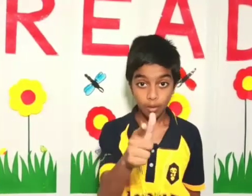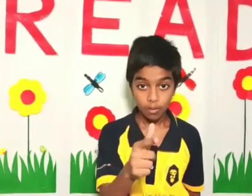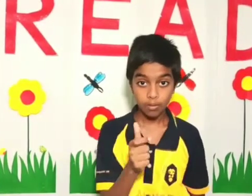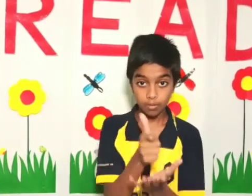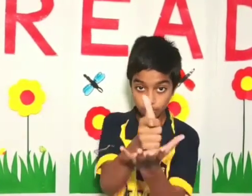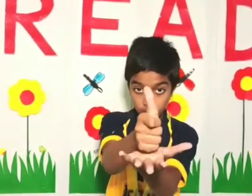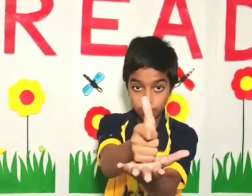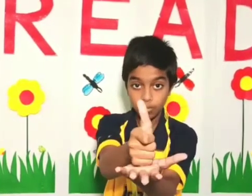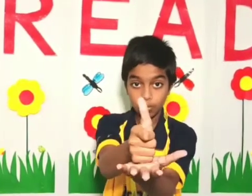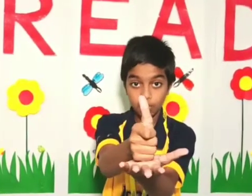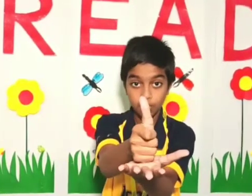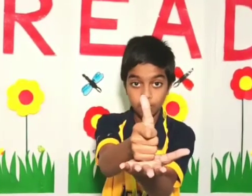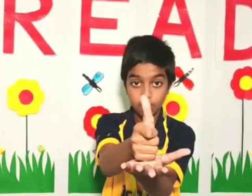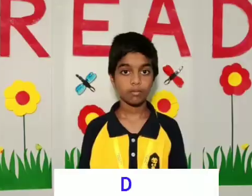Do you need help?